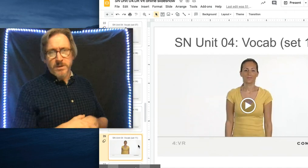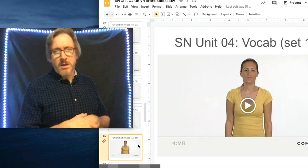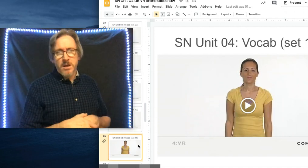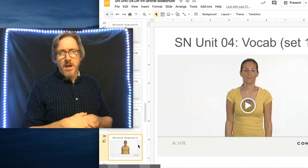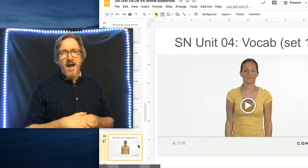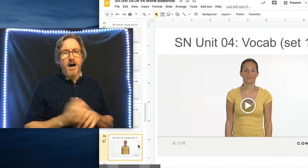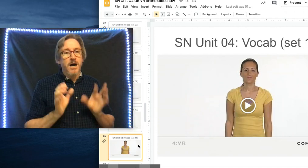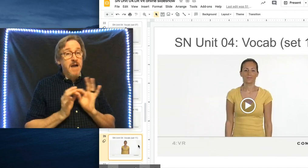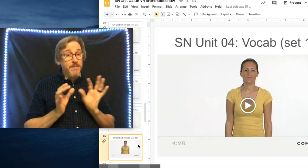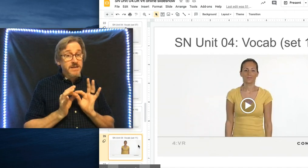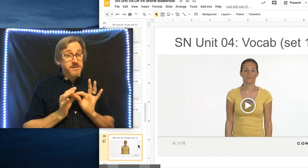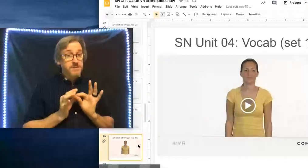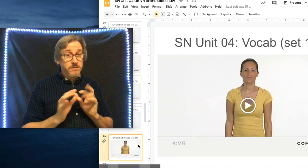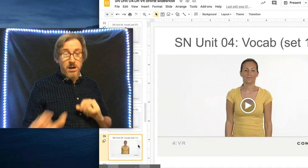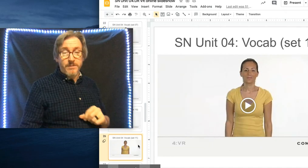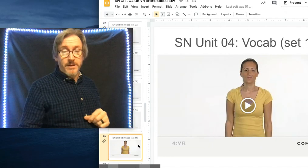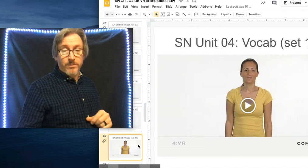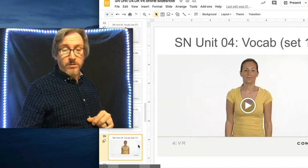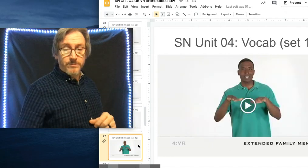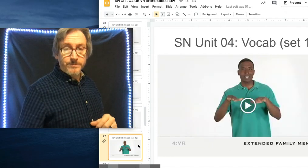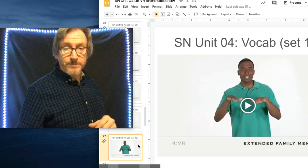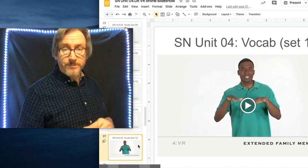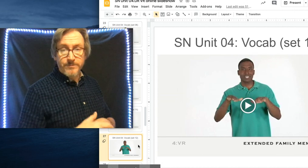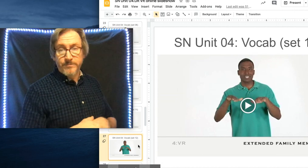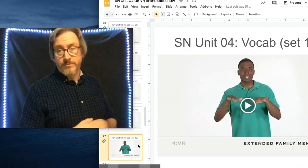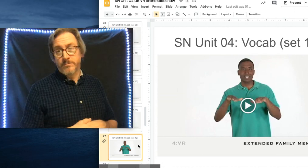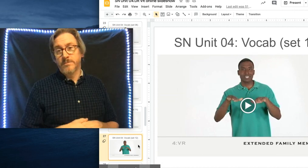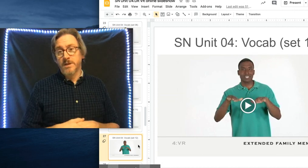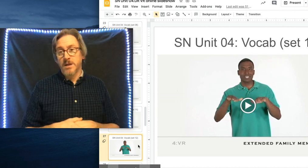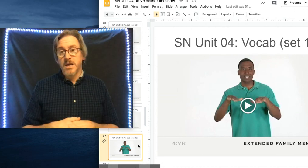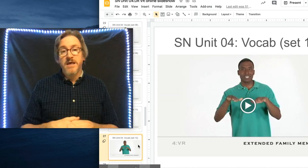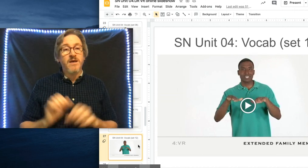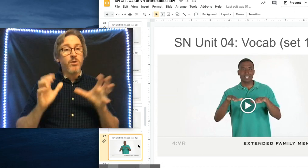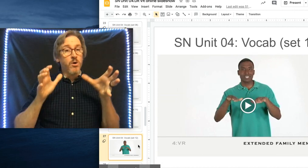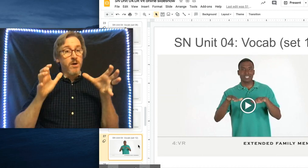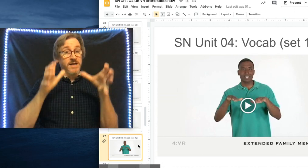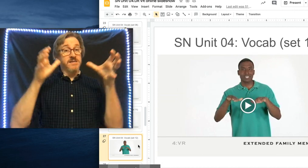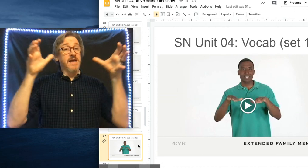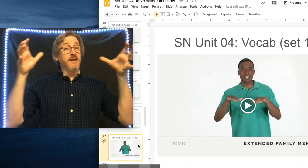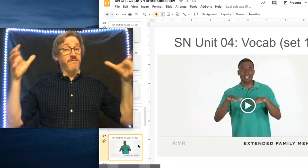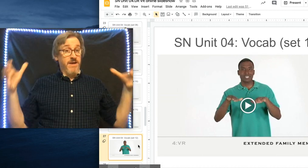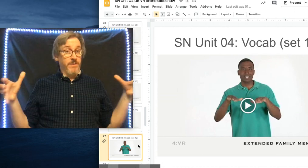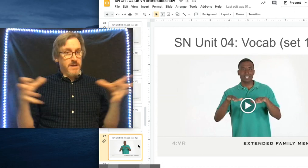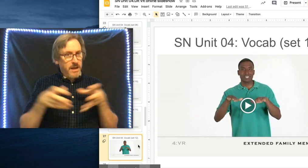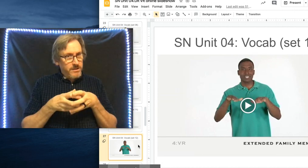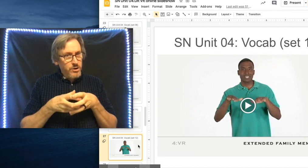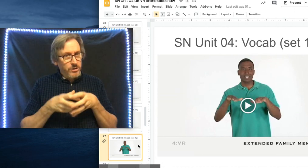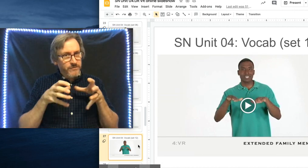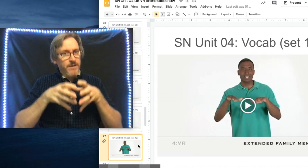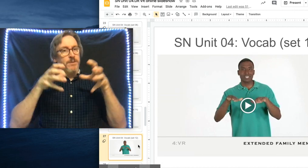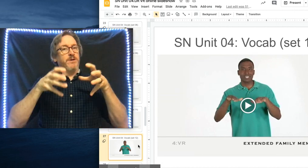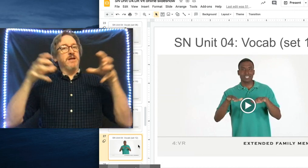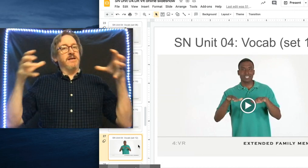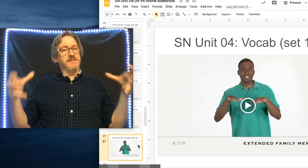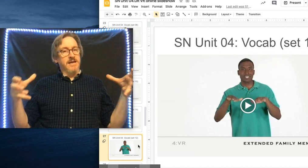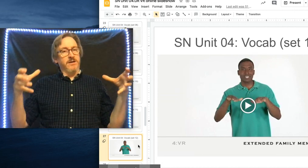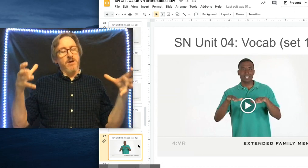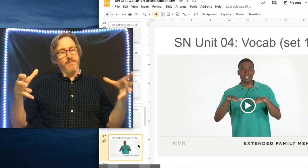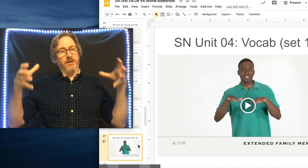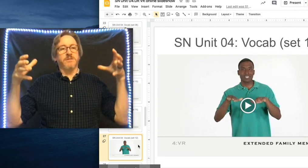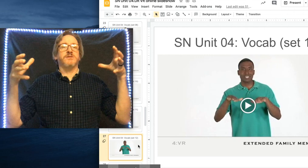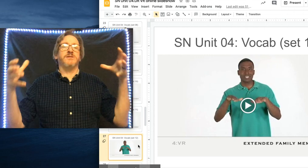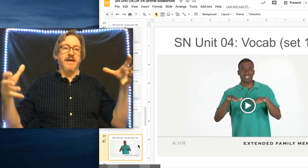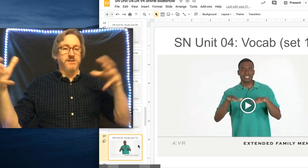them. Comments on people. Then we'll go extended family, not the nuclear family, but